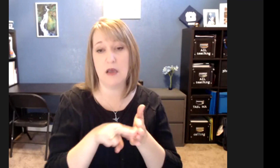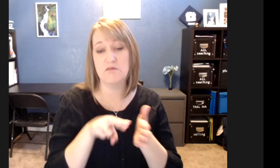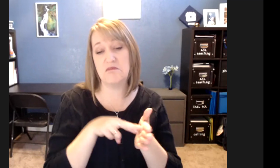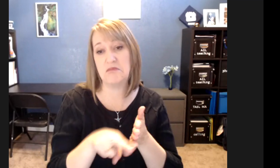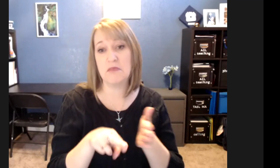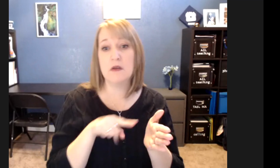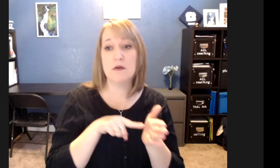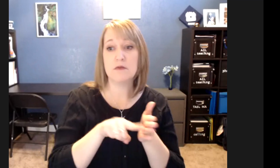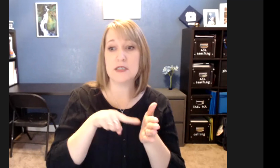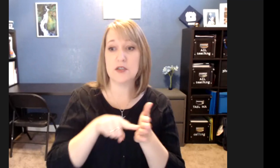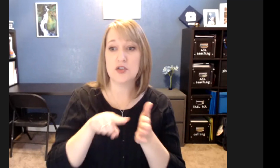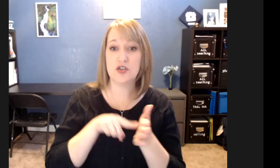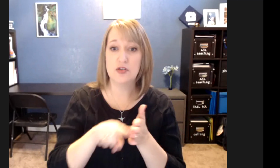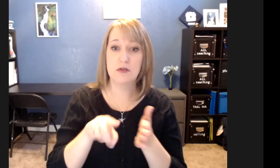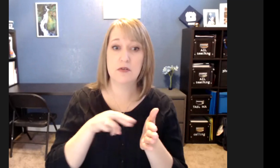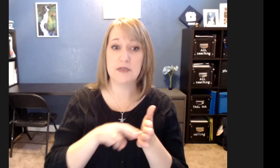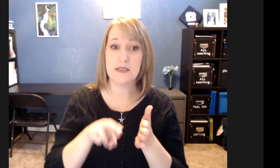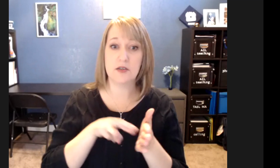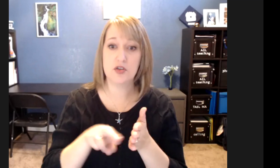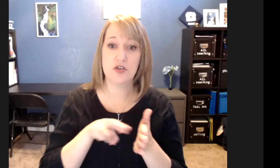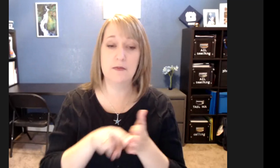that. Research, research.